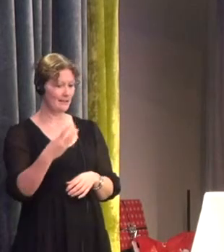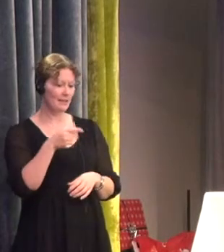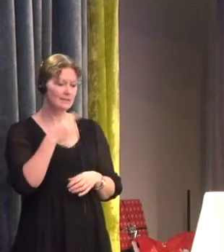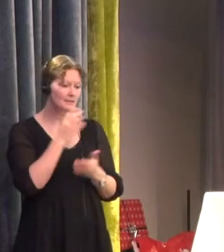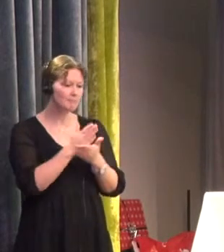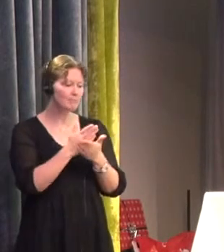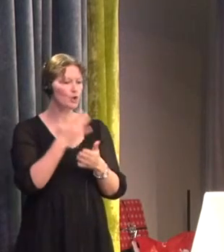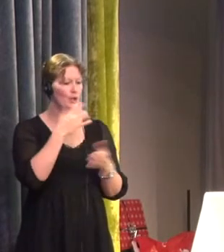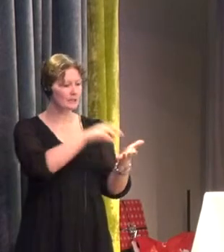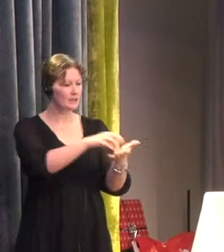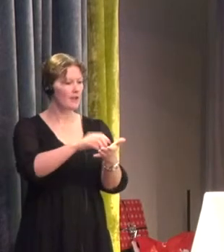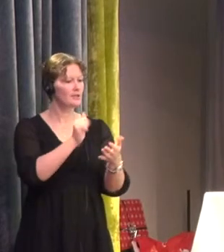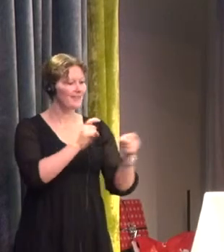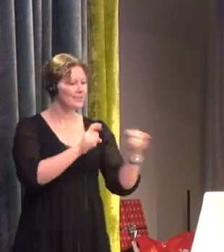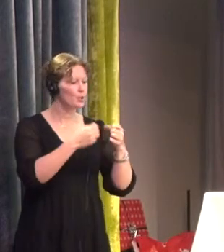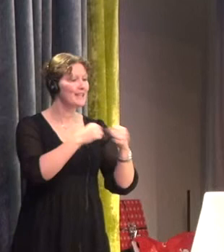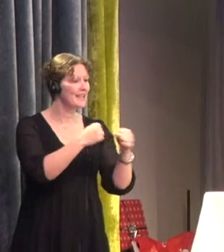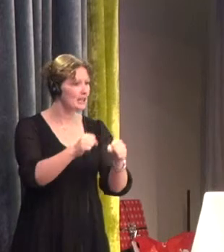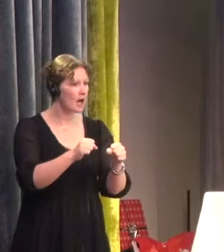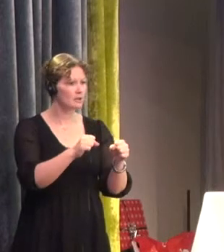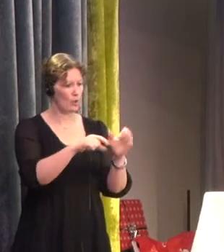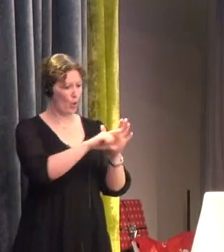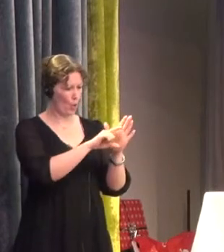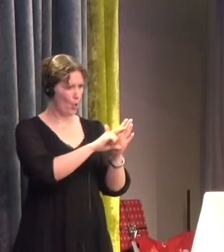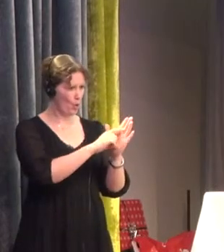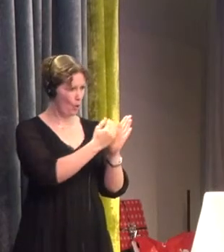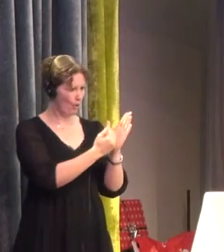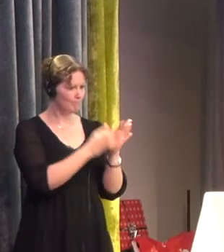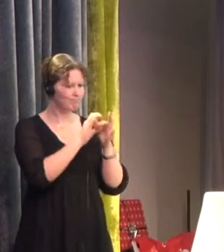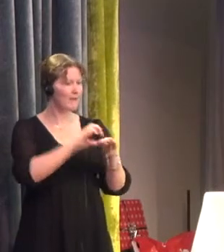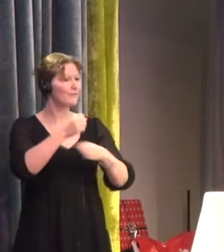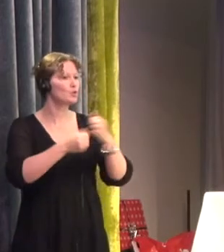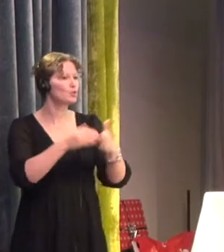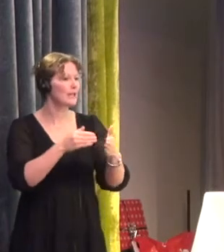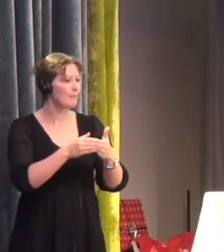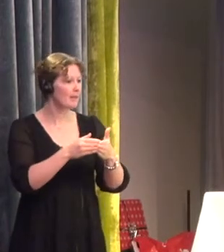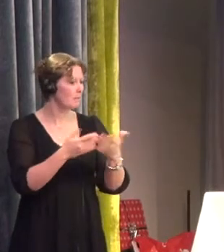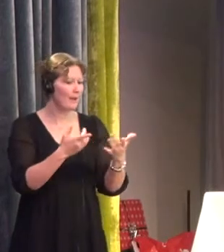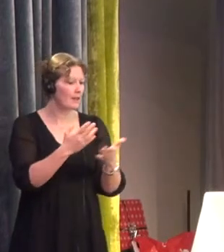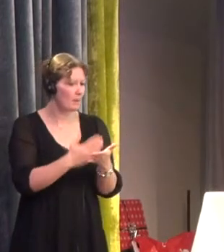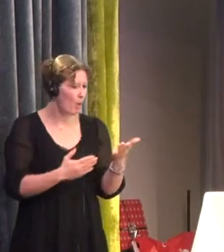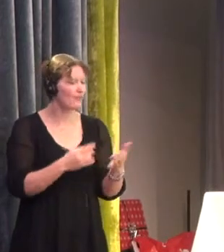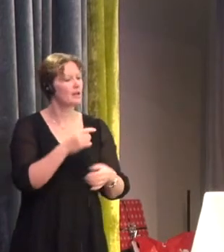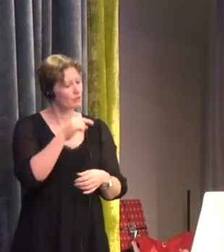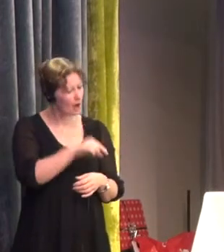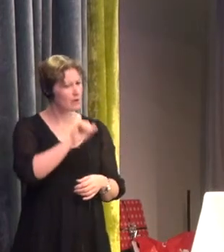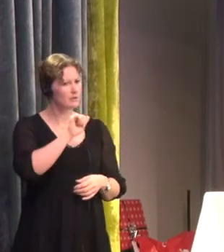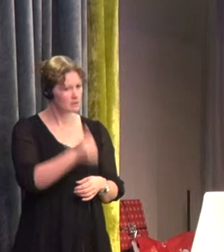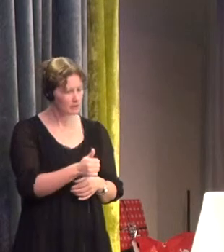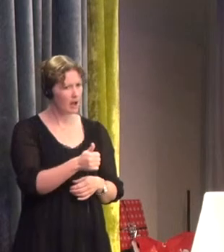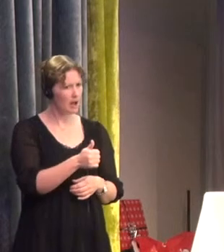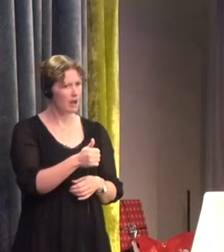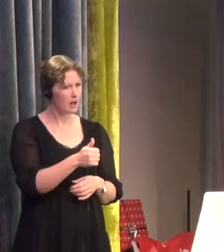and policies and other matters that affect people with disabilities, they are required to closely consult with and